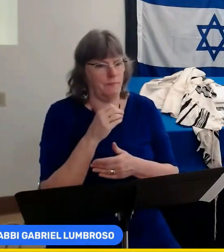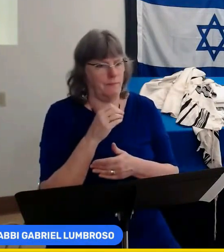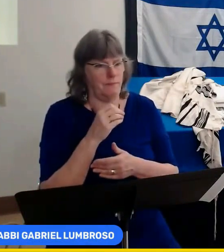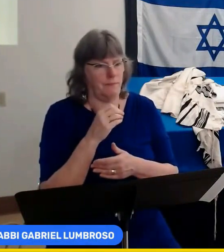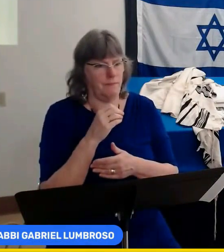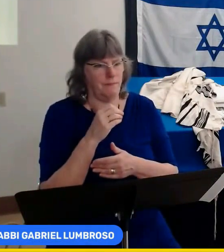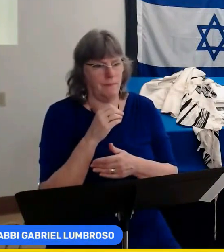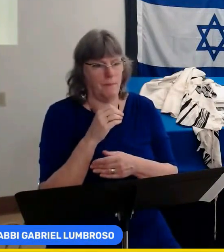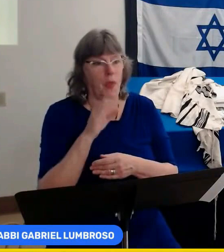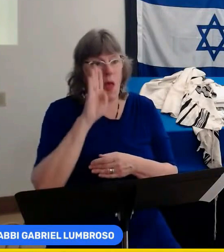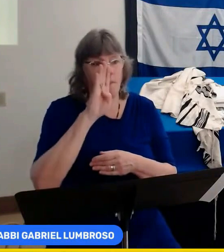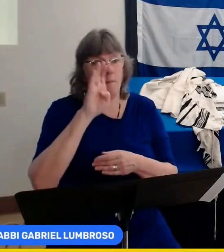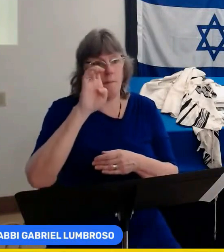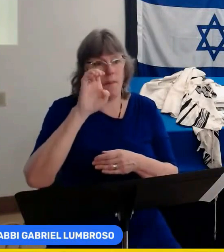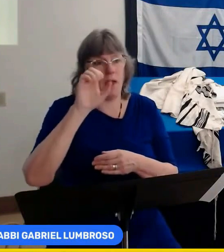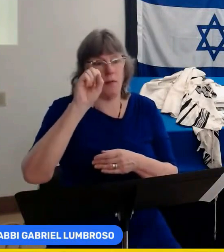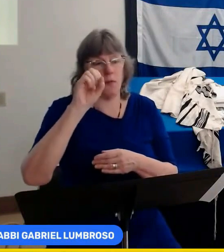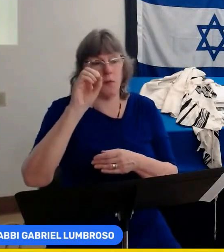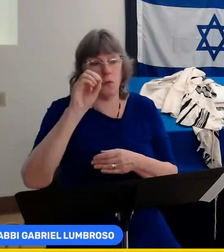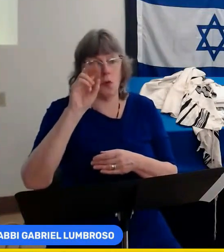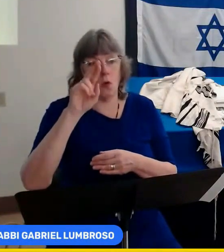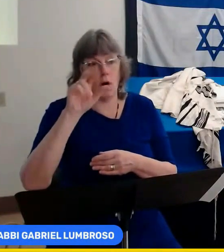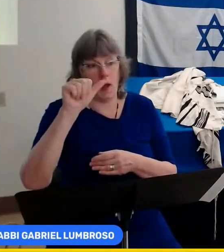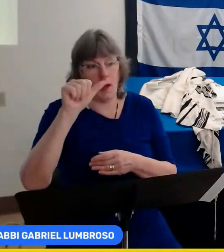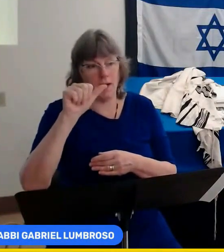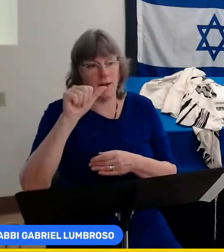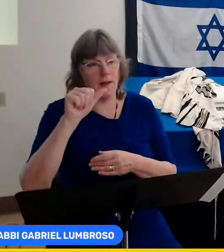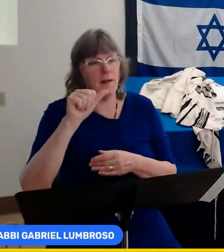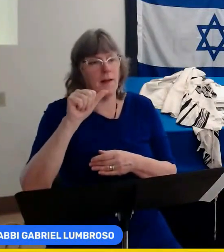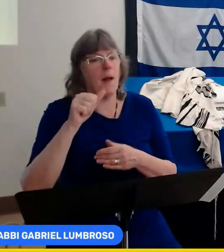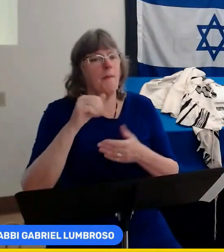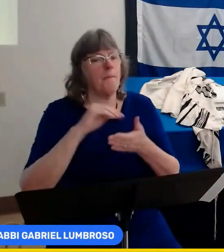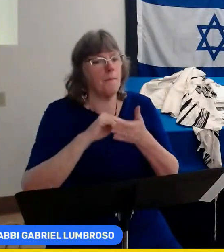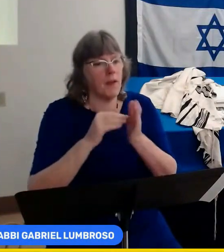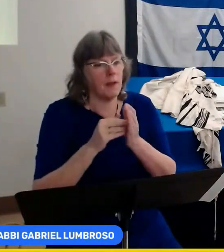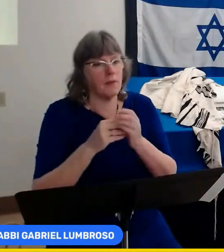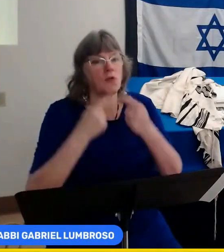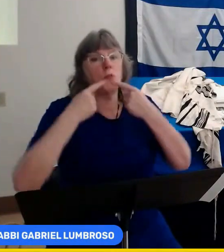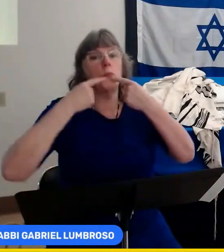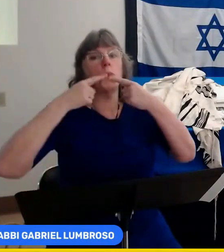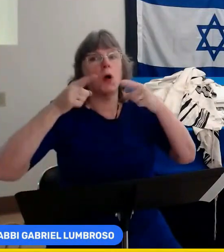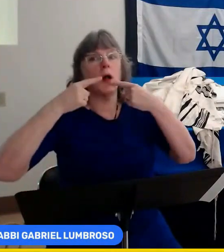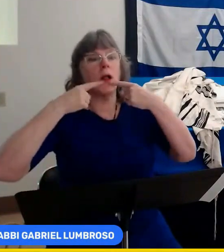The word besorah implies